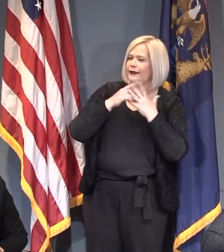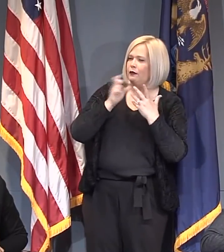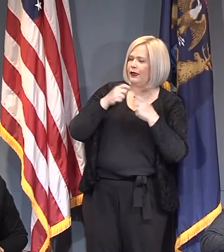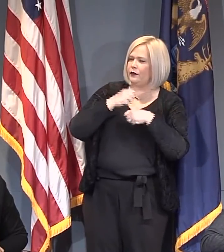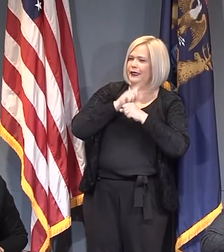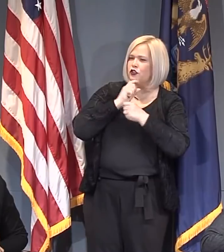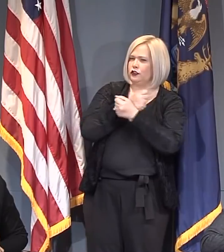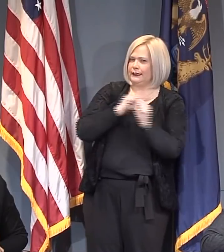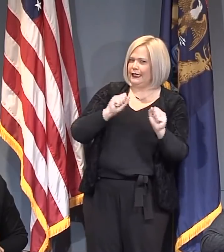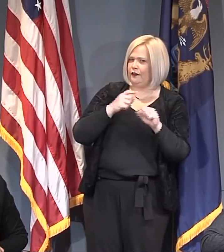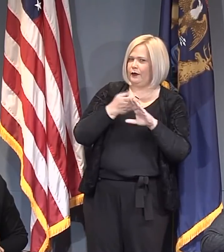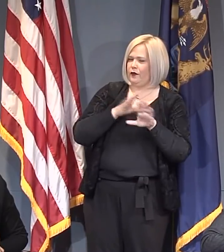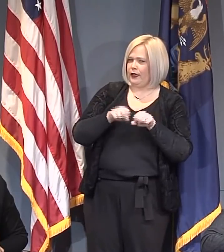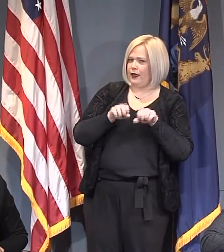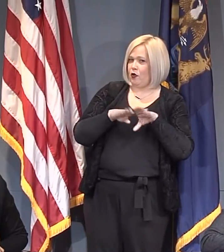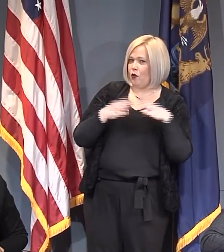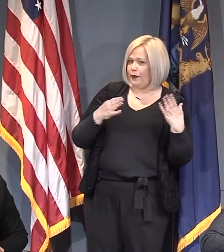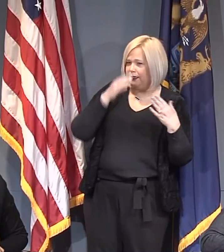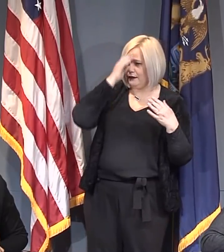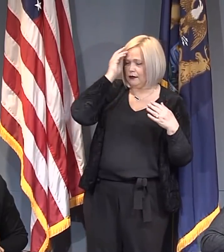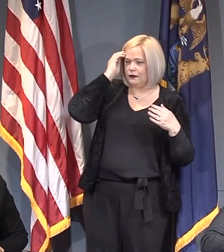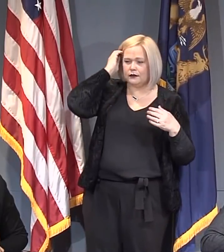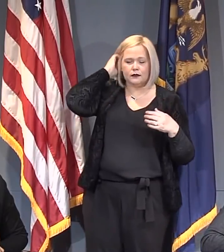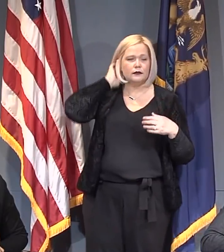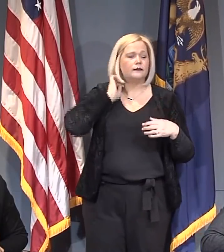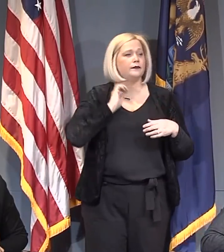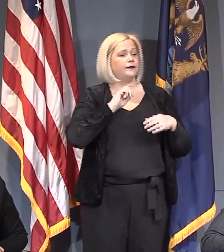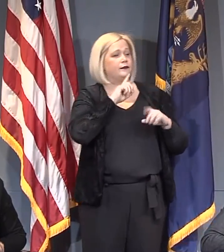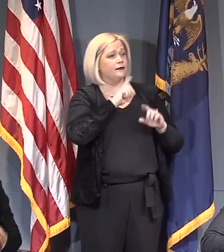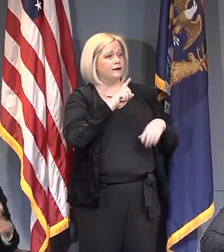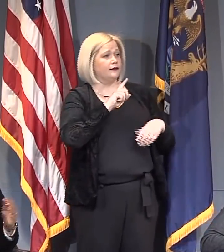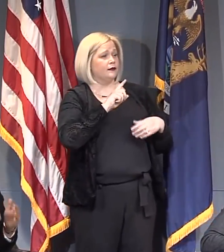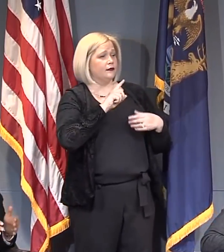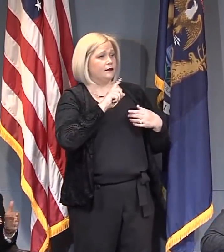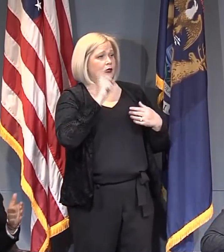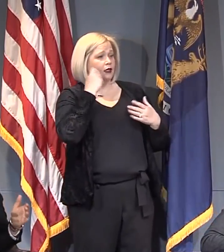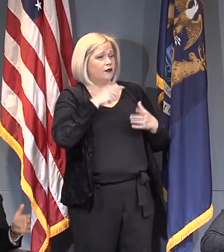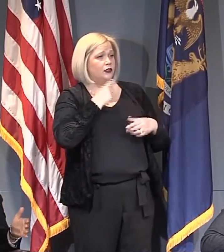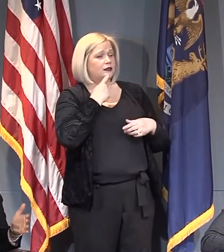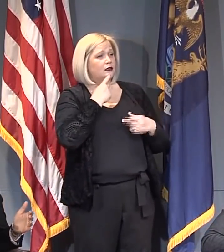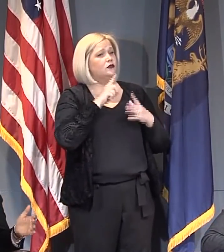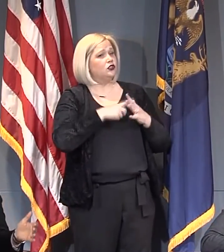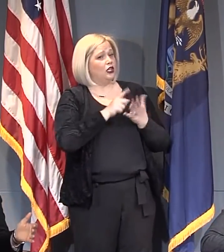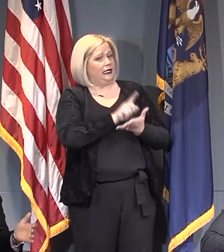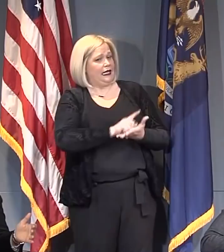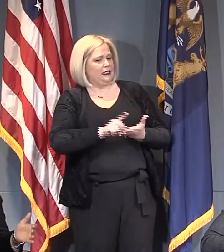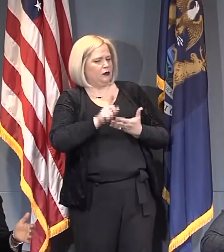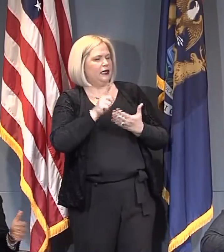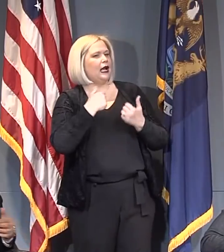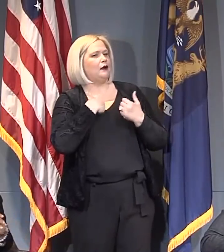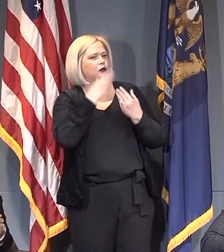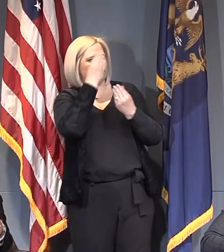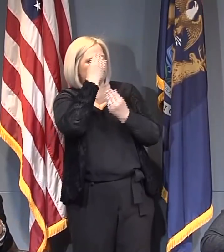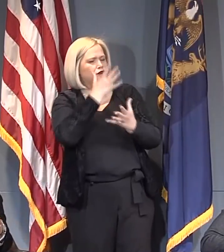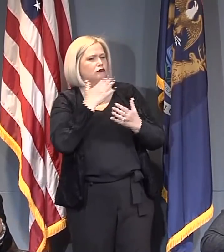be in place? Yeah, so, you know, starting next week, I will, you know, kind of walk through our thought process. But here's what we know,